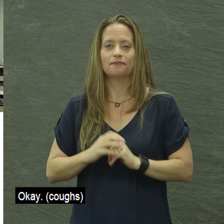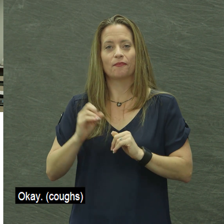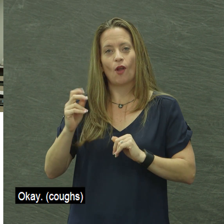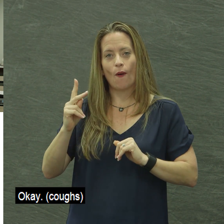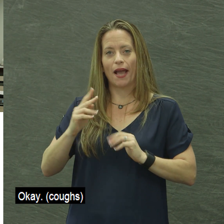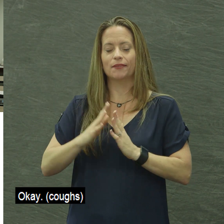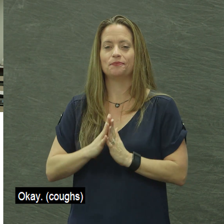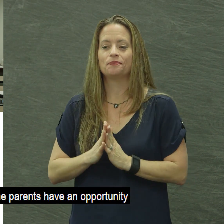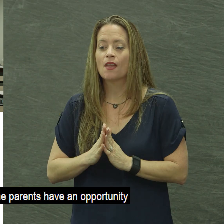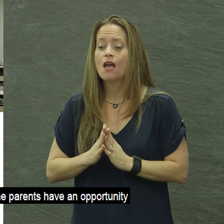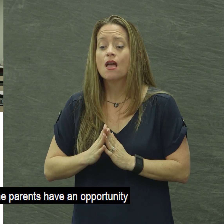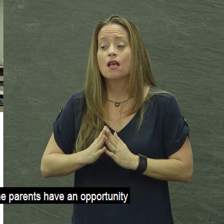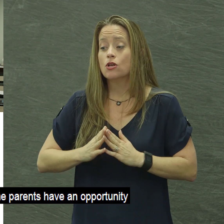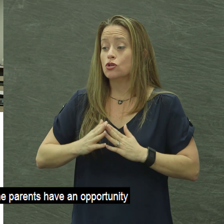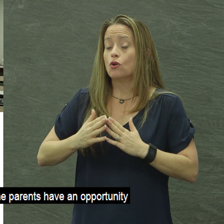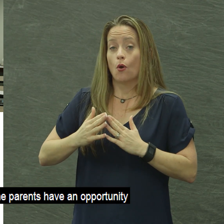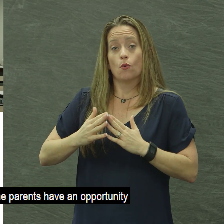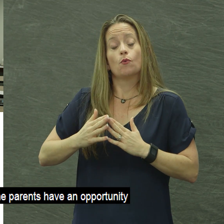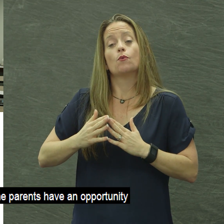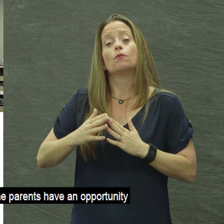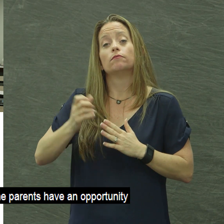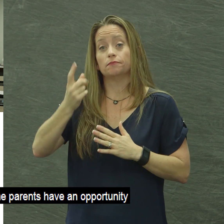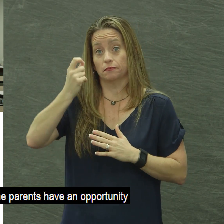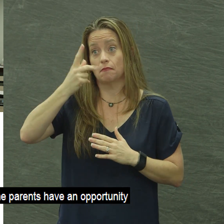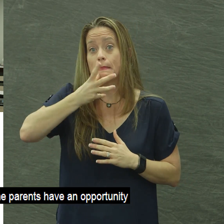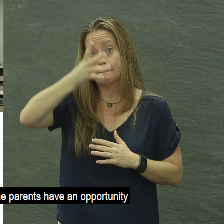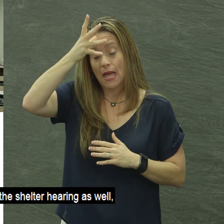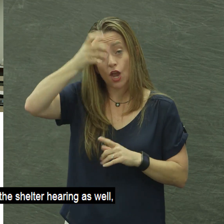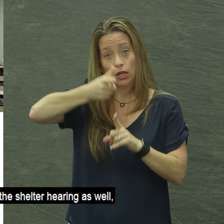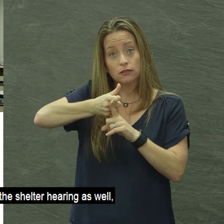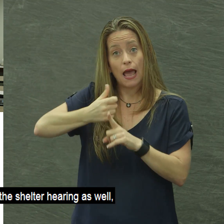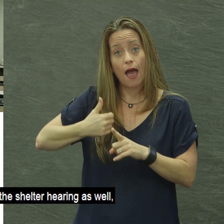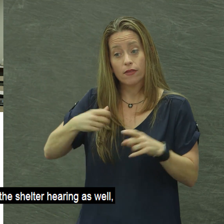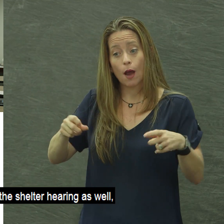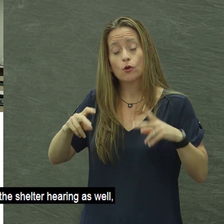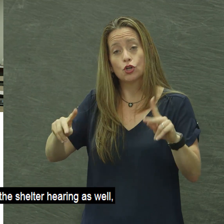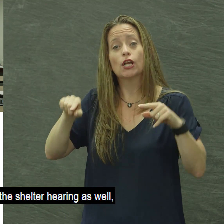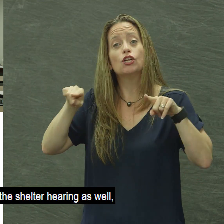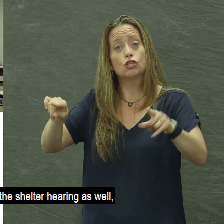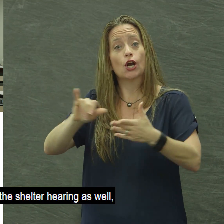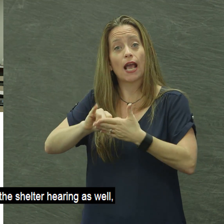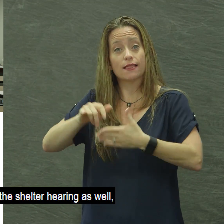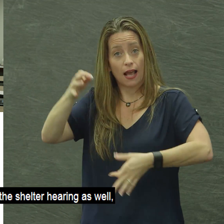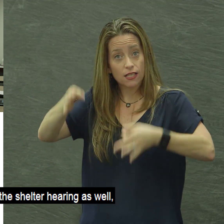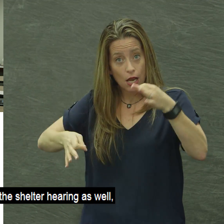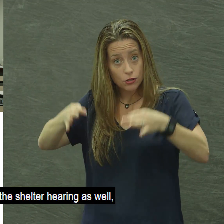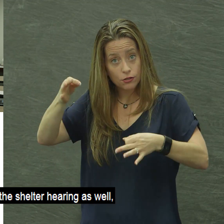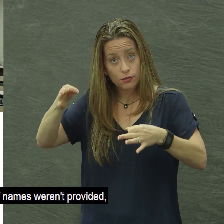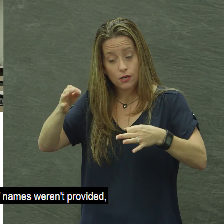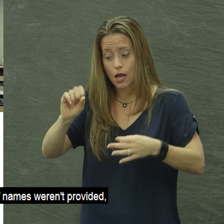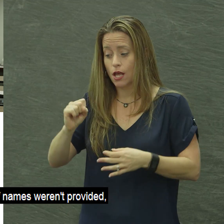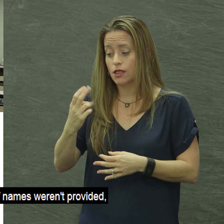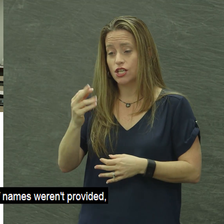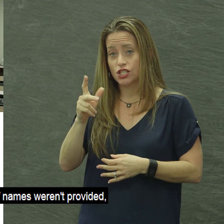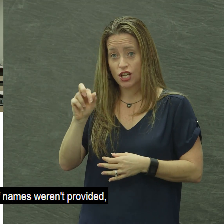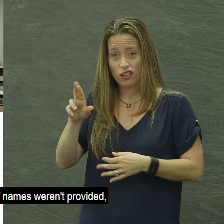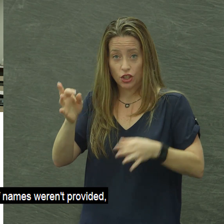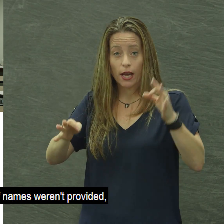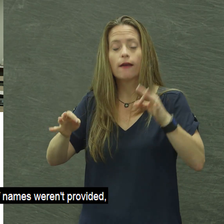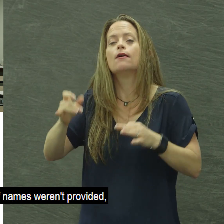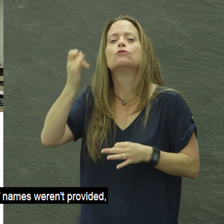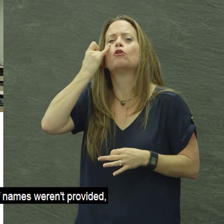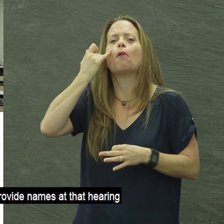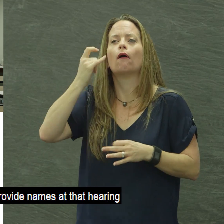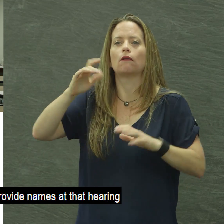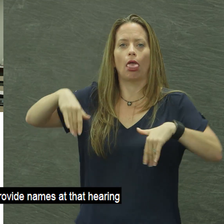Okay. And the parents have an opportunity at the shelter hearing as well, if names weren't